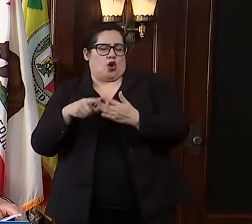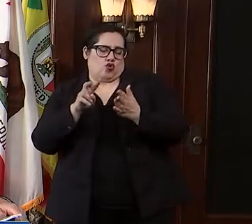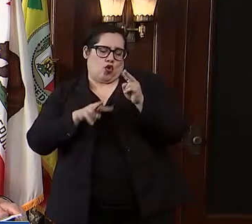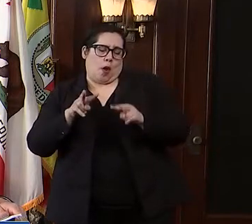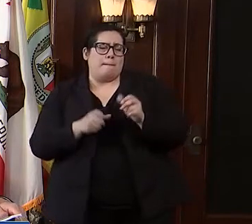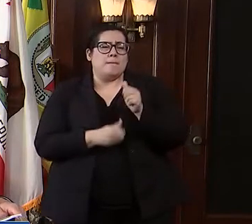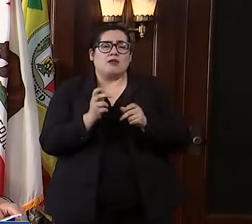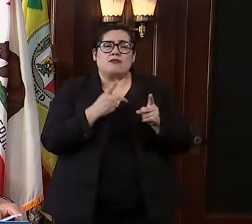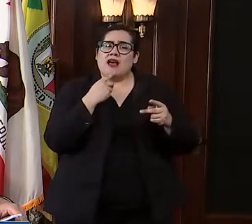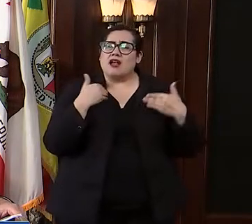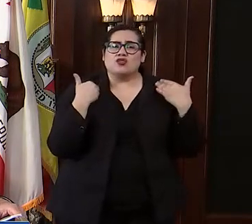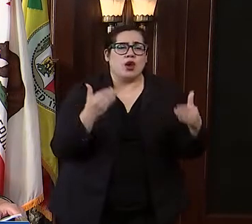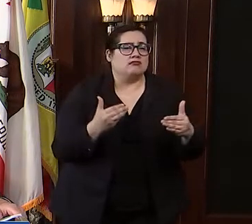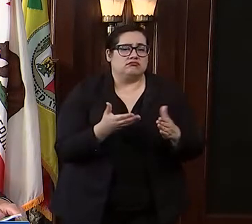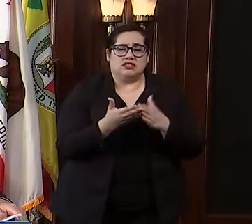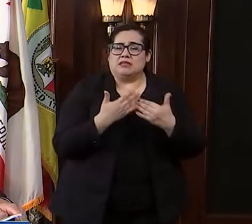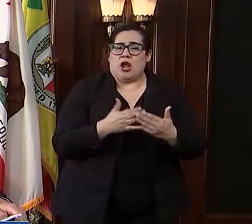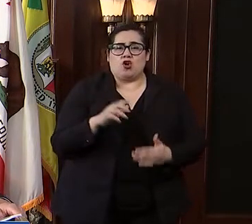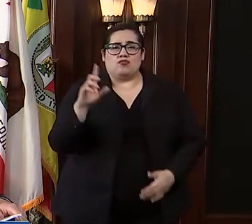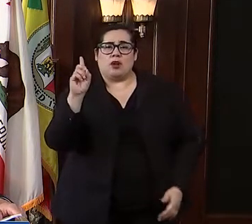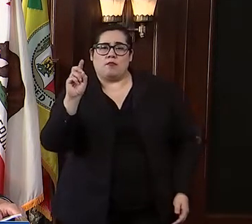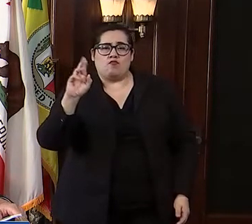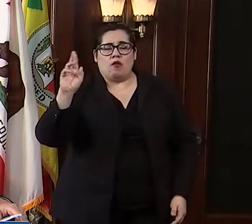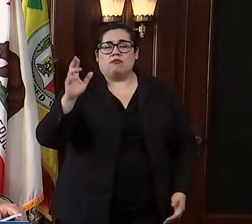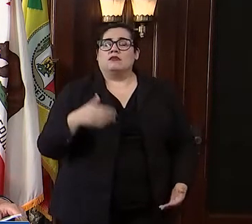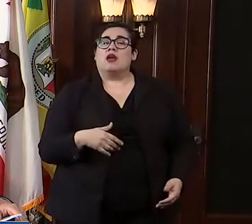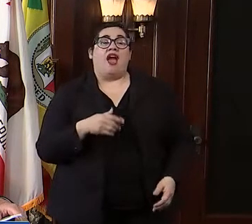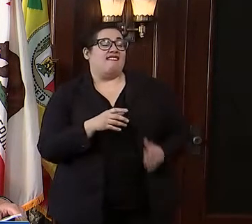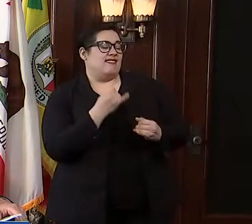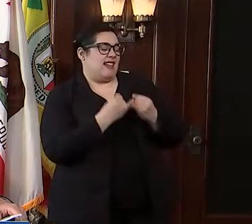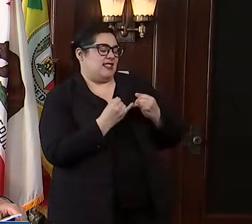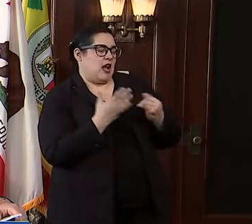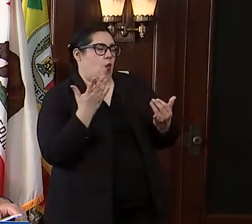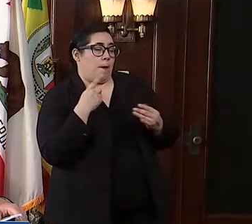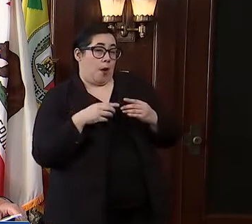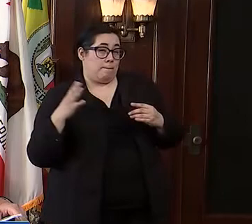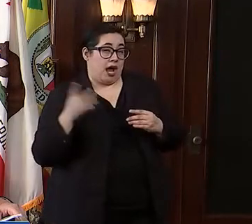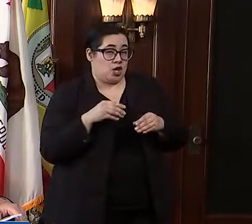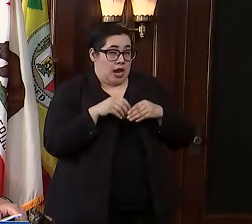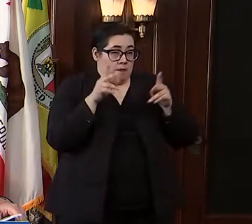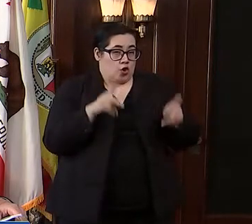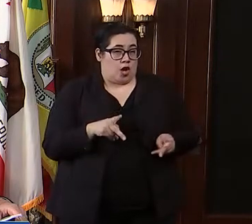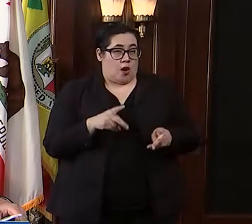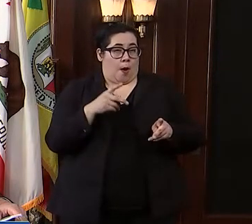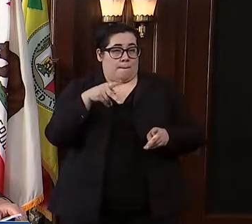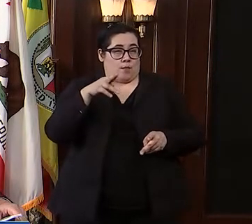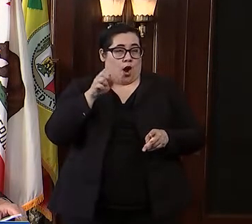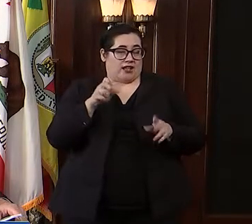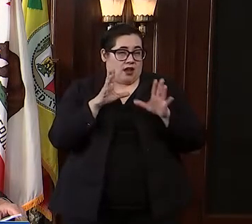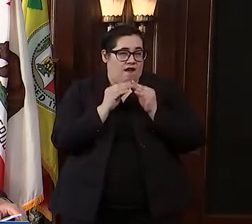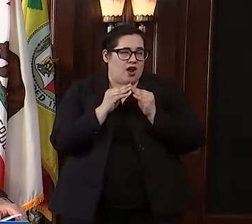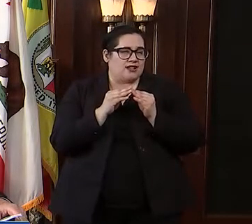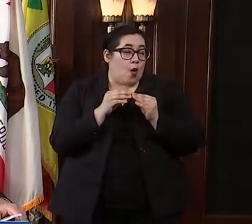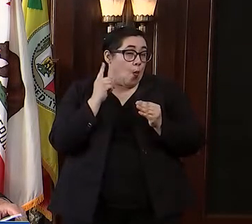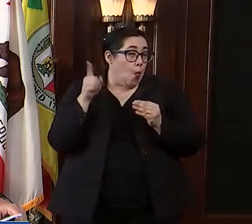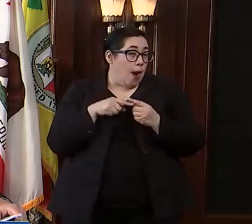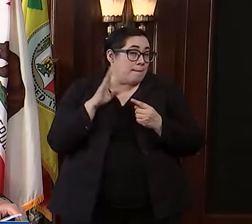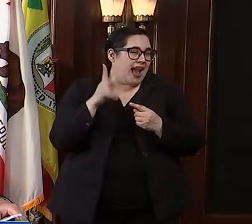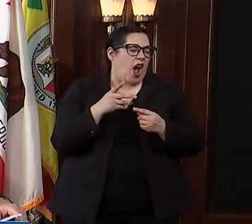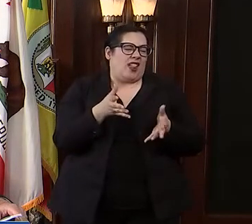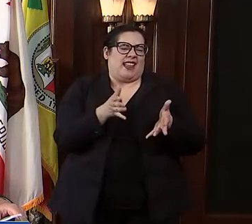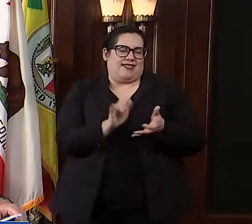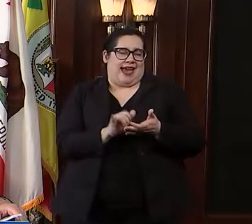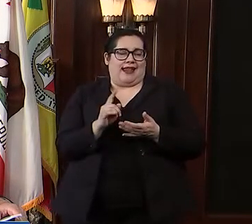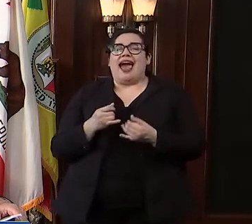done across party lines. And finally, when are we getting back to in-person press conferences? And I'll leave you with that, and I wish you a good weekend. Thank you.